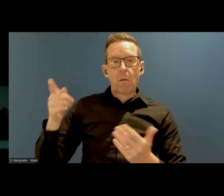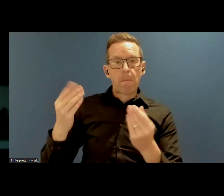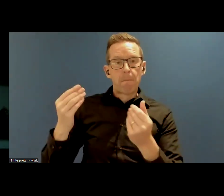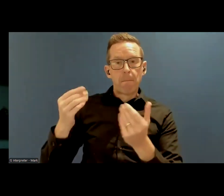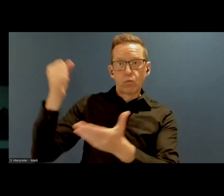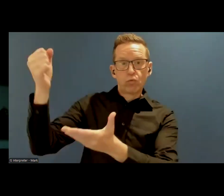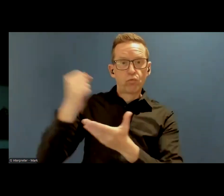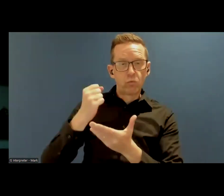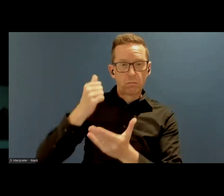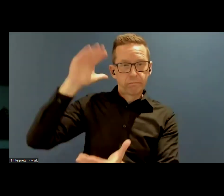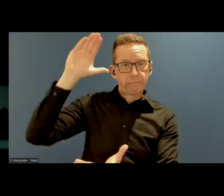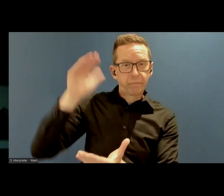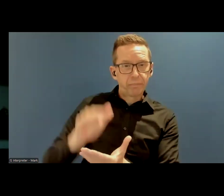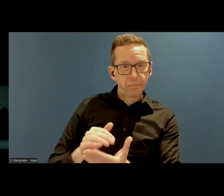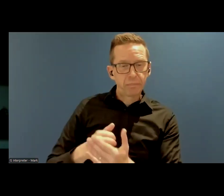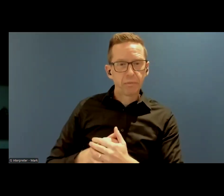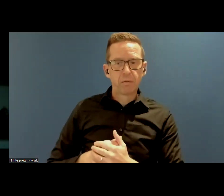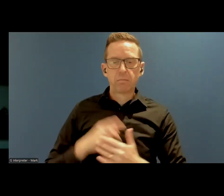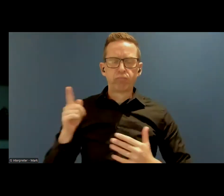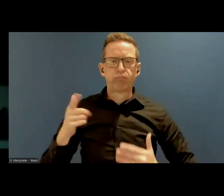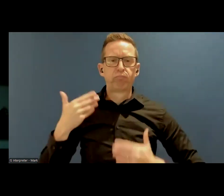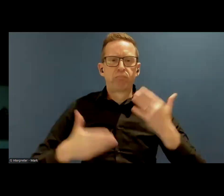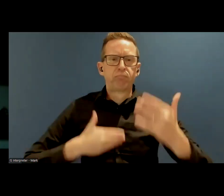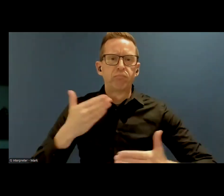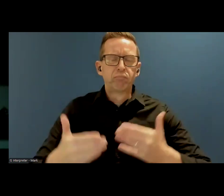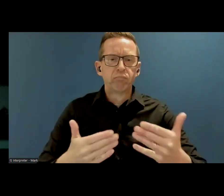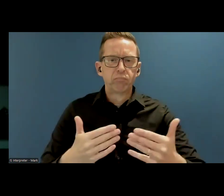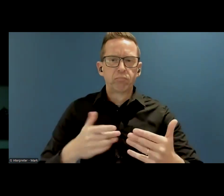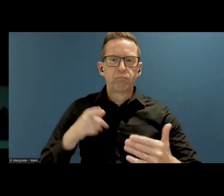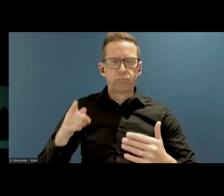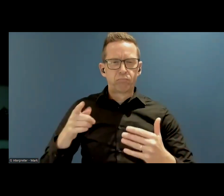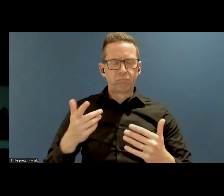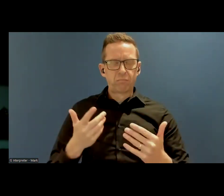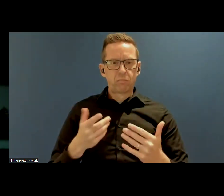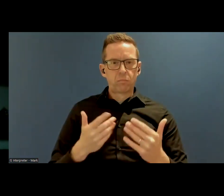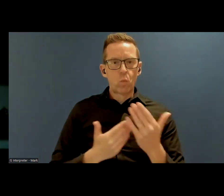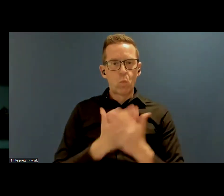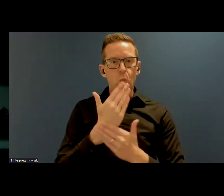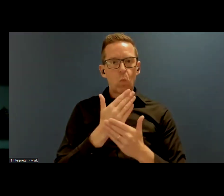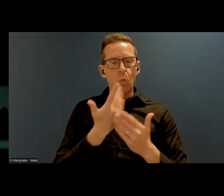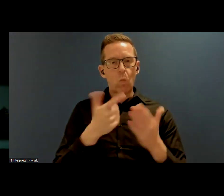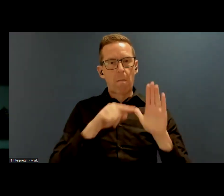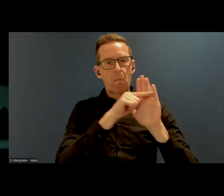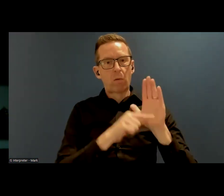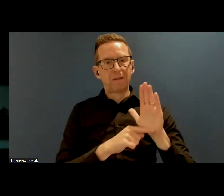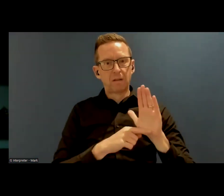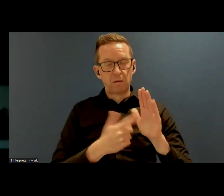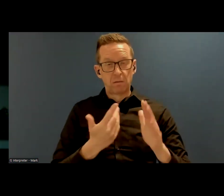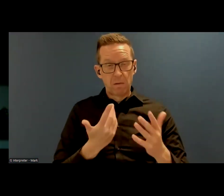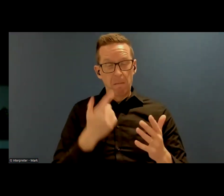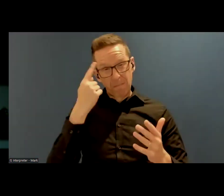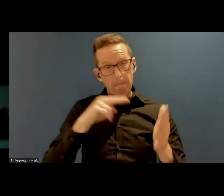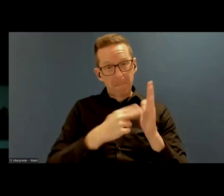to pushing forward again policies that institutionalize persons with disabilities, and of